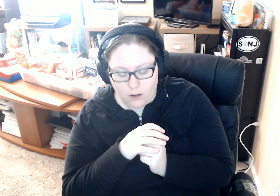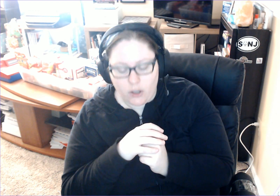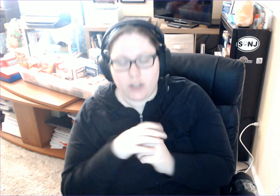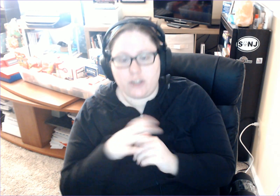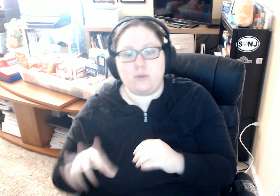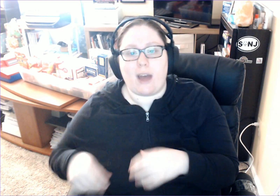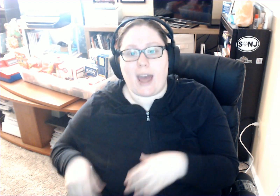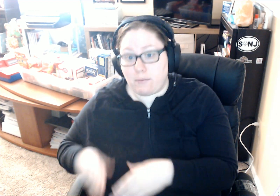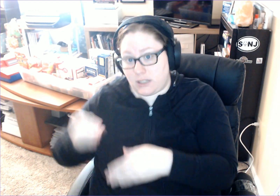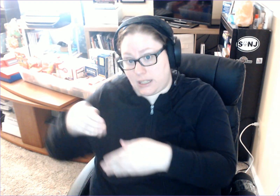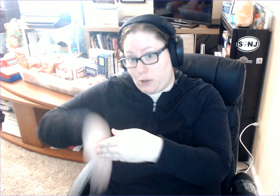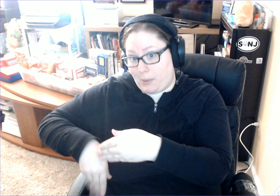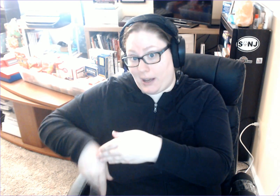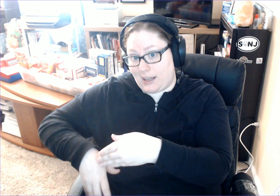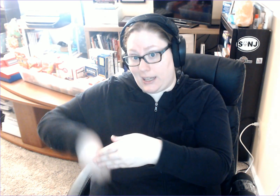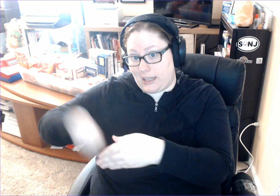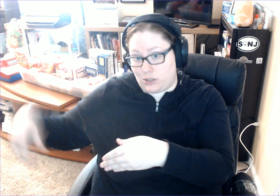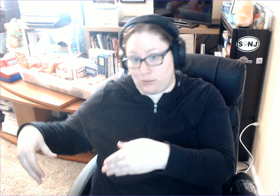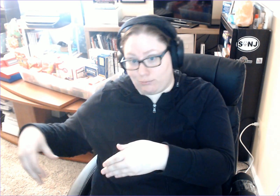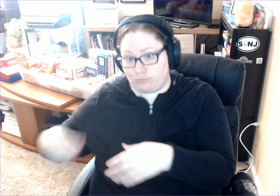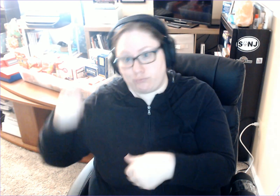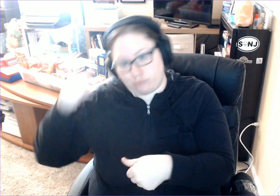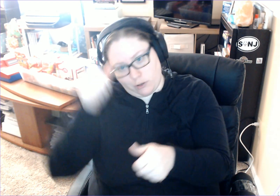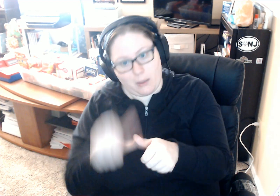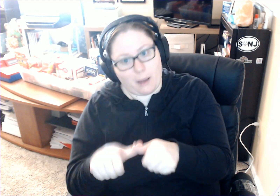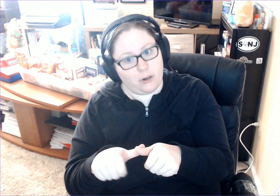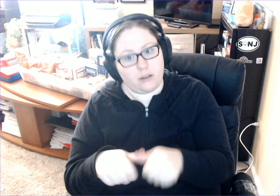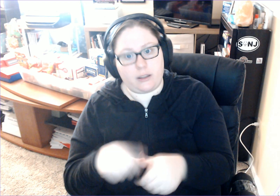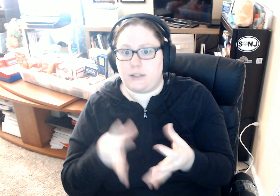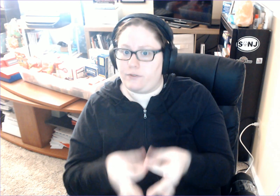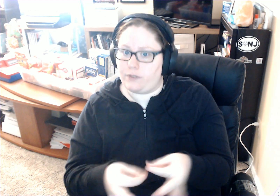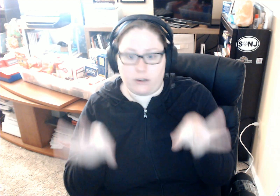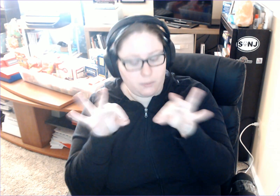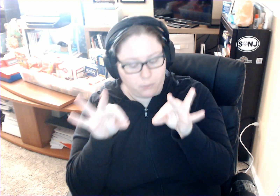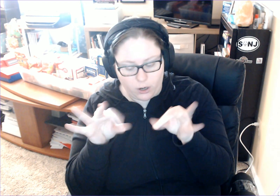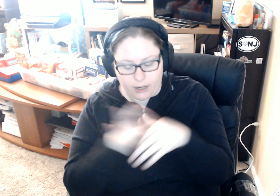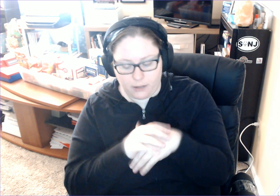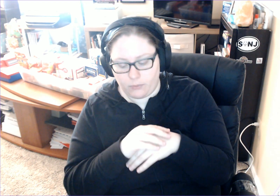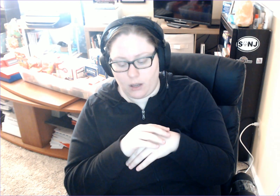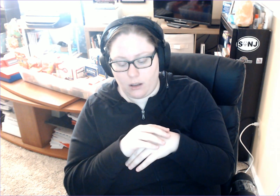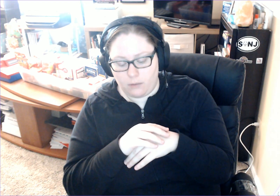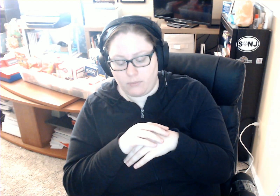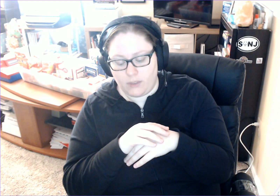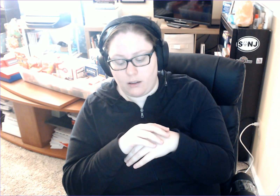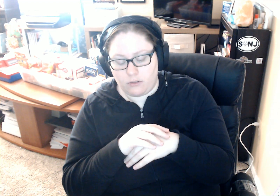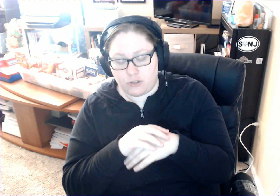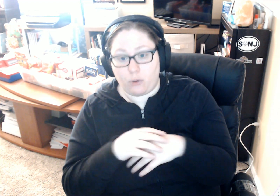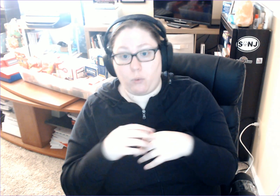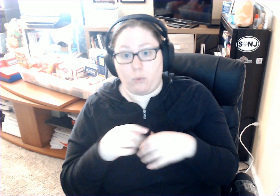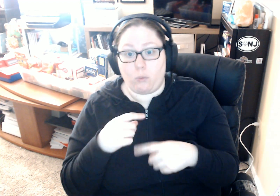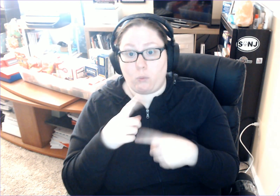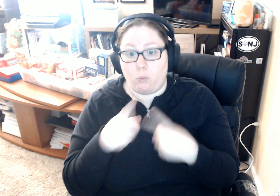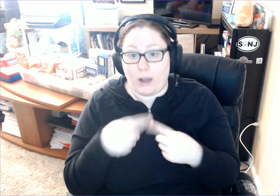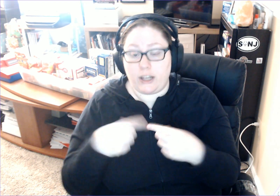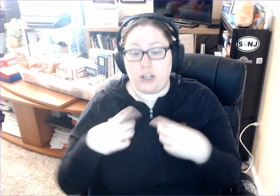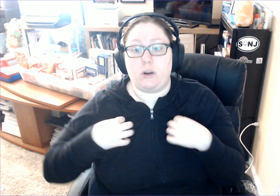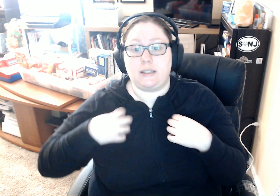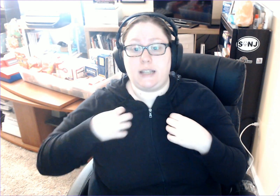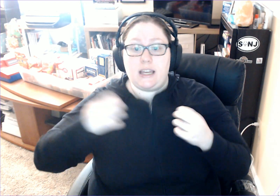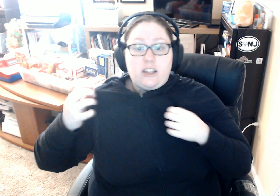To empty your pockets. Remember, that's very important. So when you are taking your